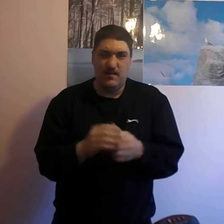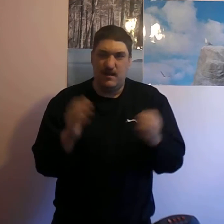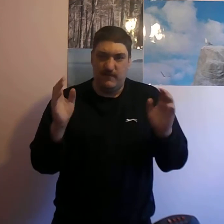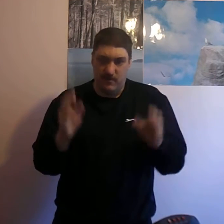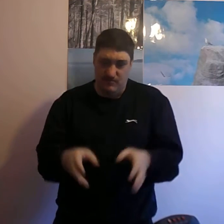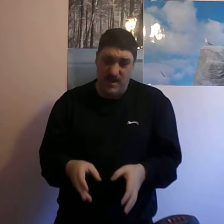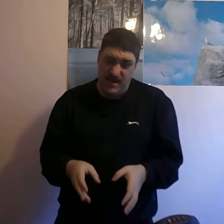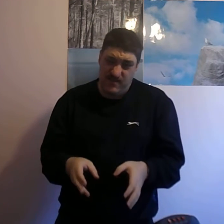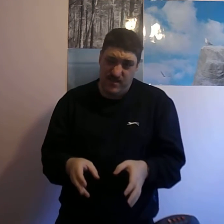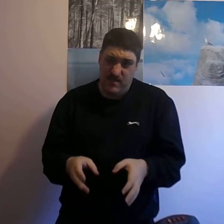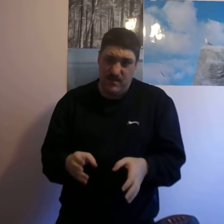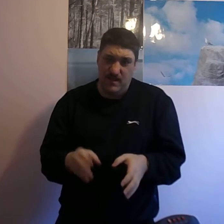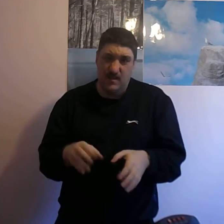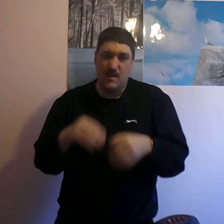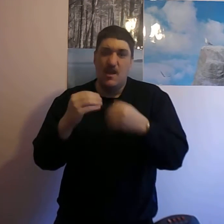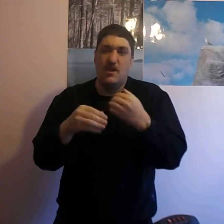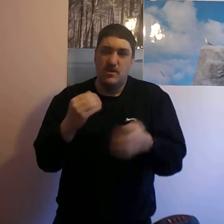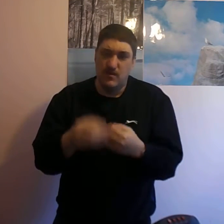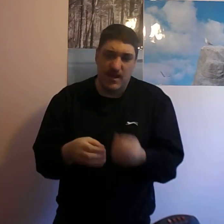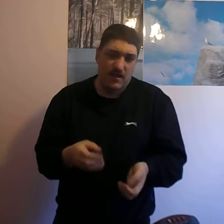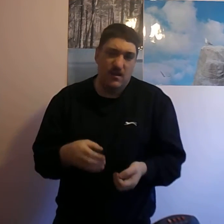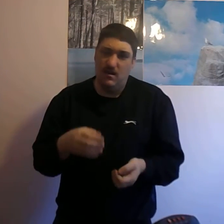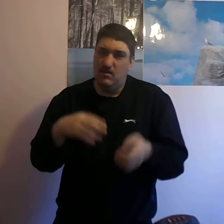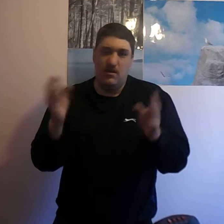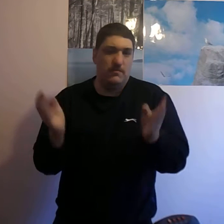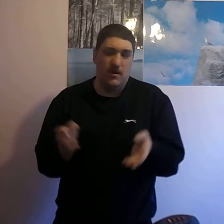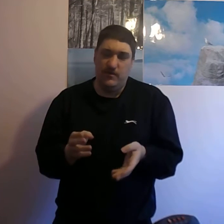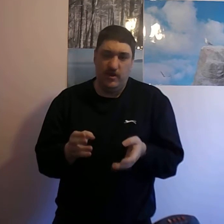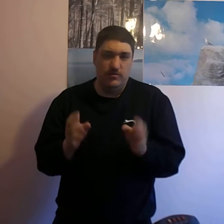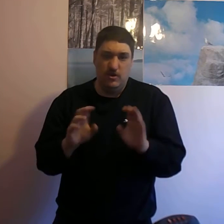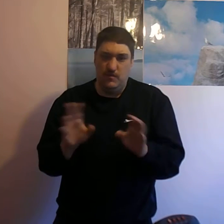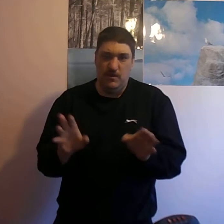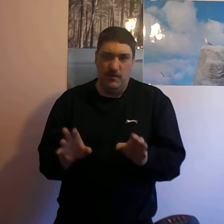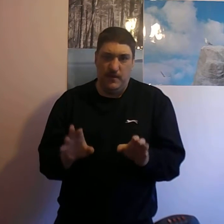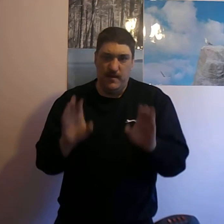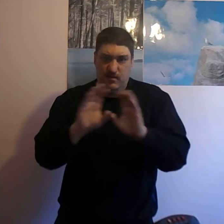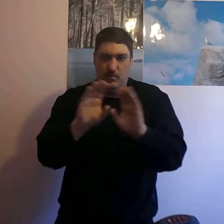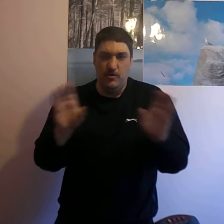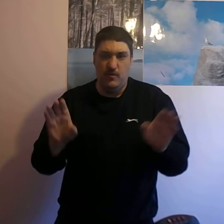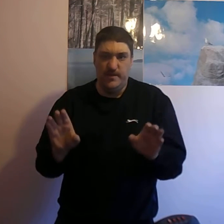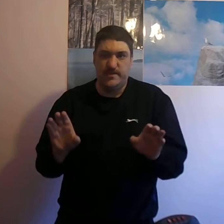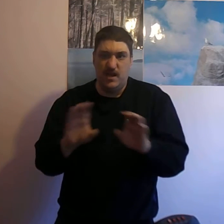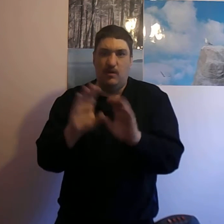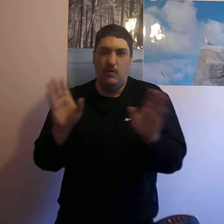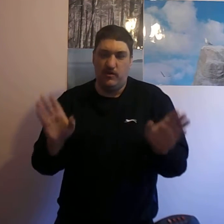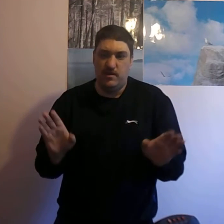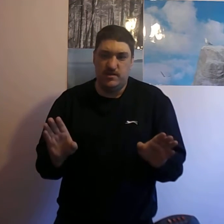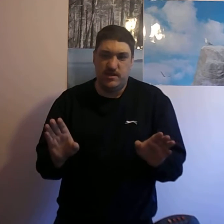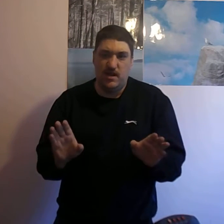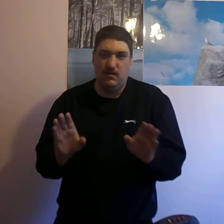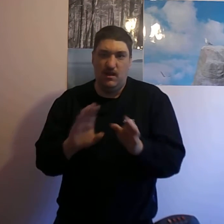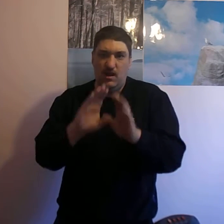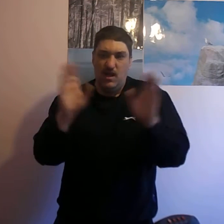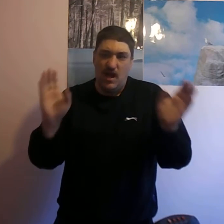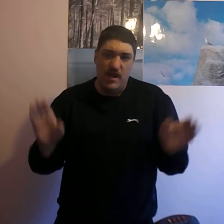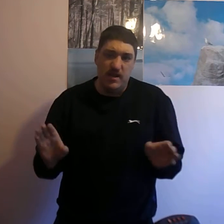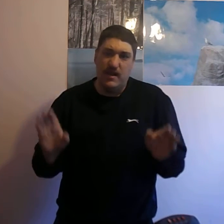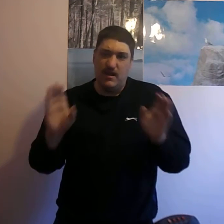if you're really interested in this, you can look up on YouTube and other places who is Chell, what is Chell, and you can get